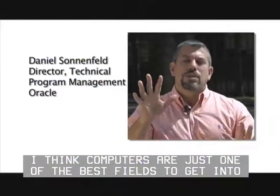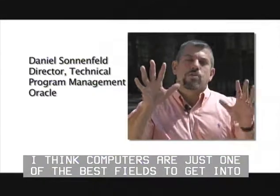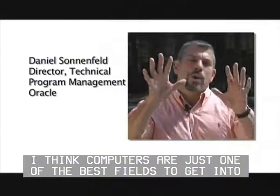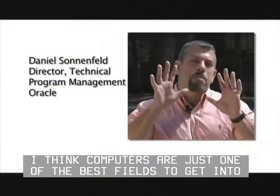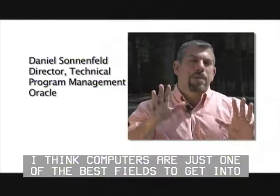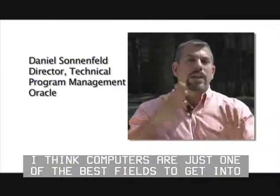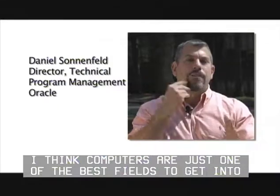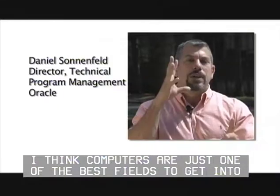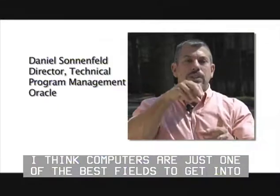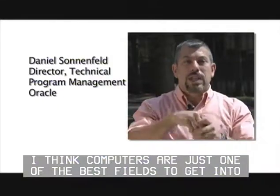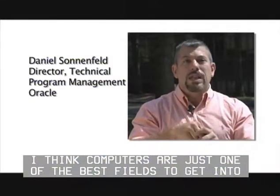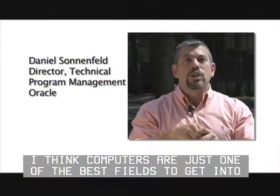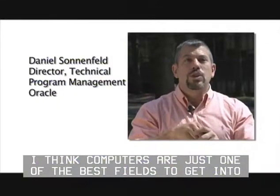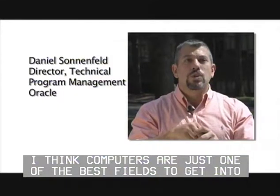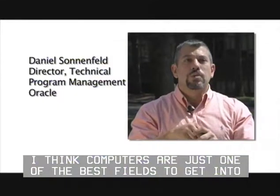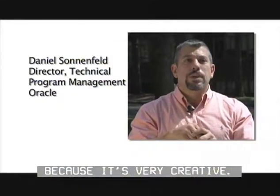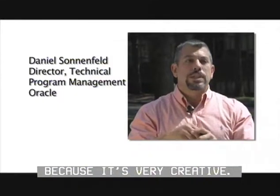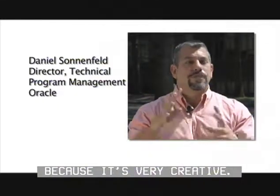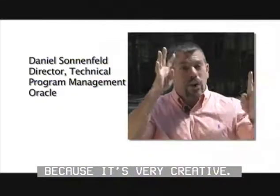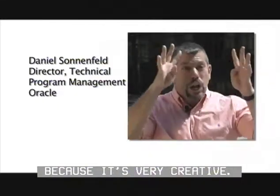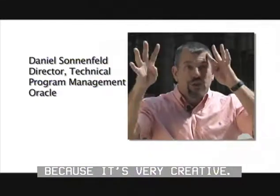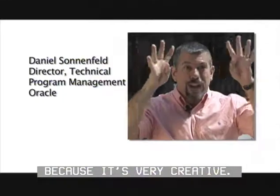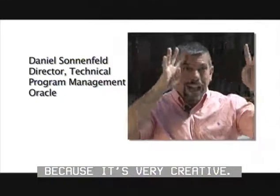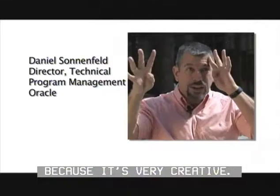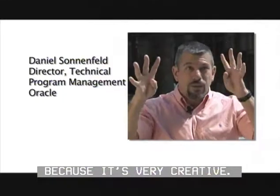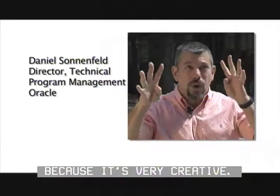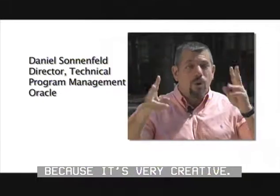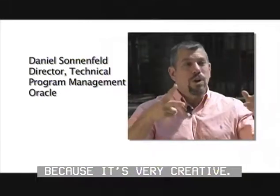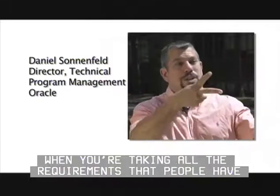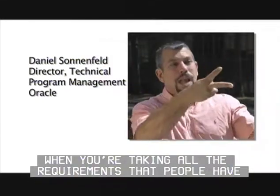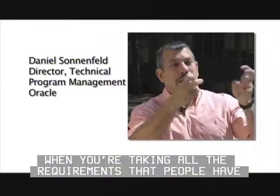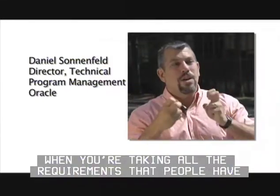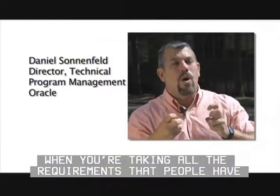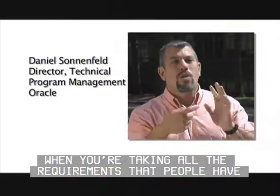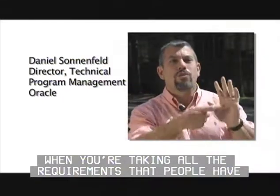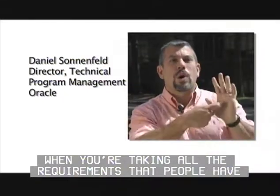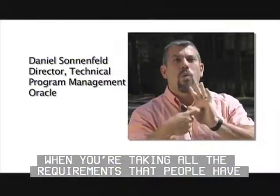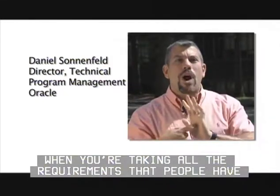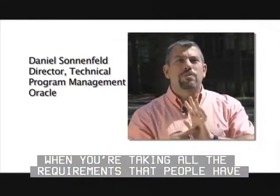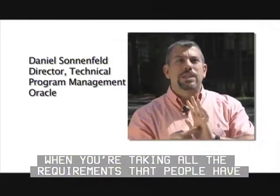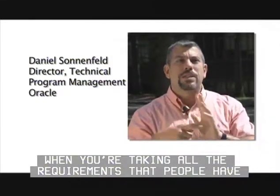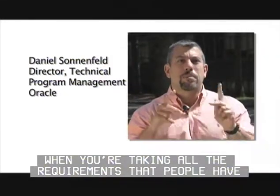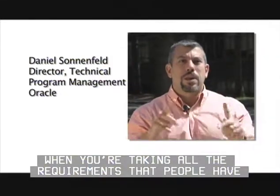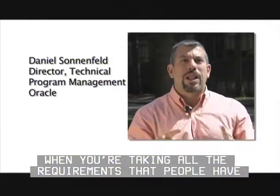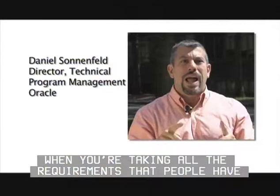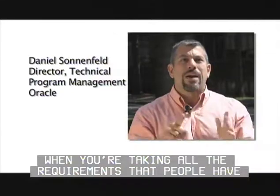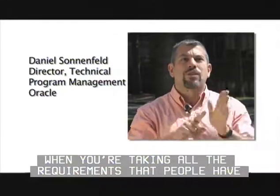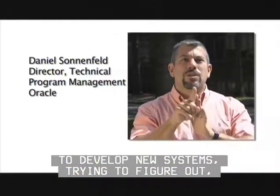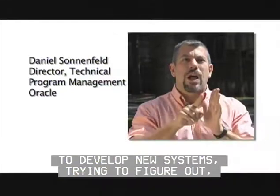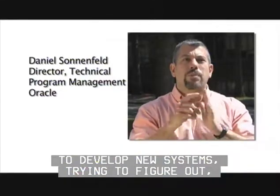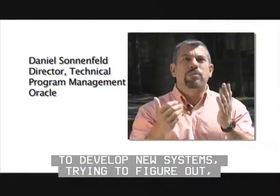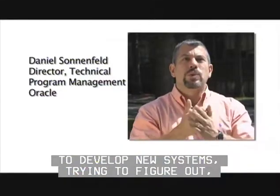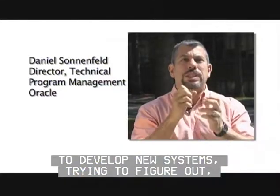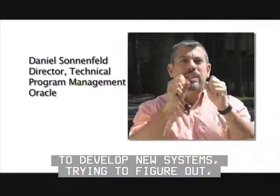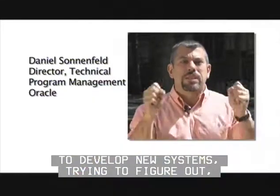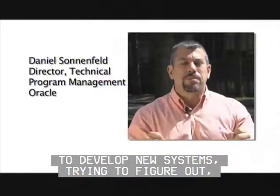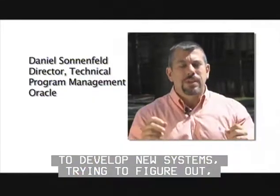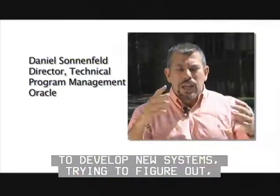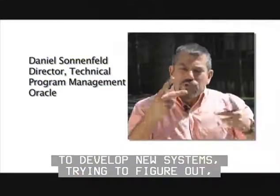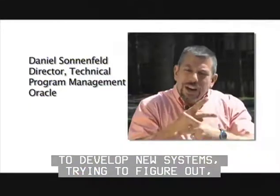one of the best fields to get into because it's very creative when you're taking all the requirements that people have to develop new systems, trying to